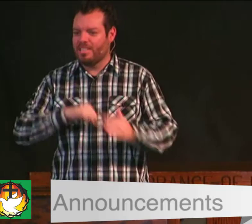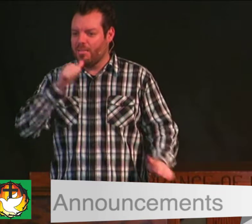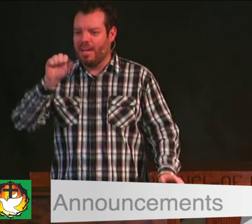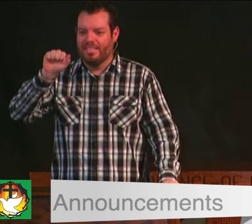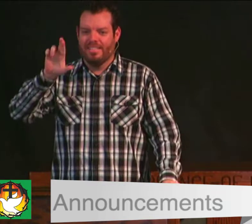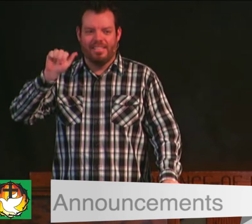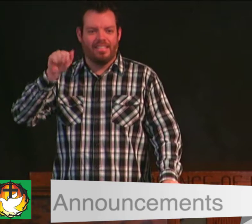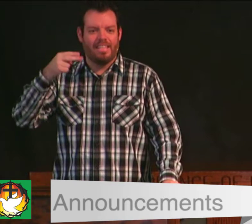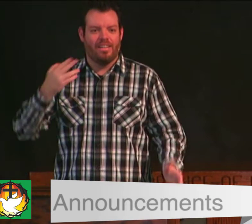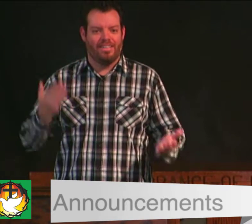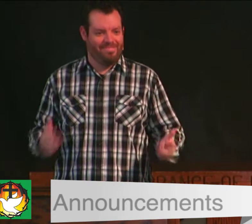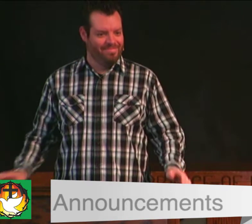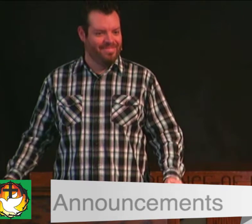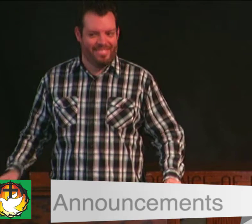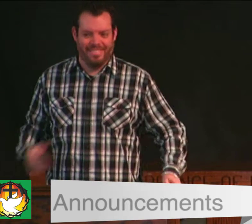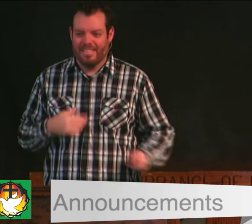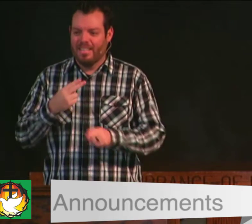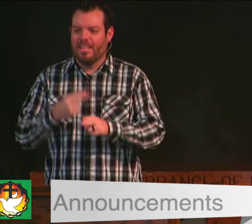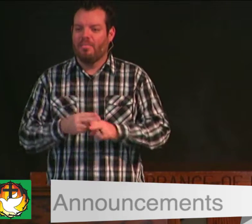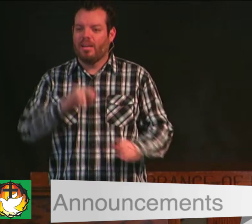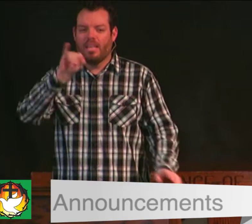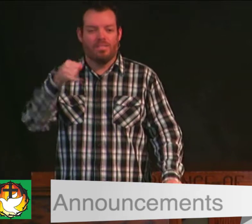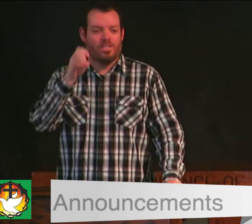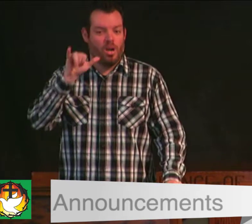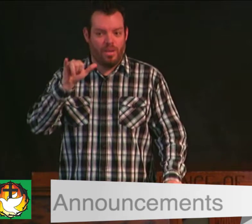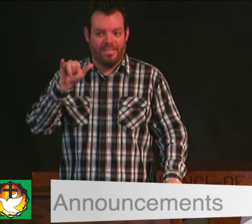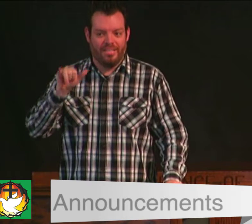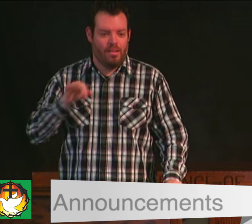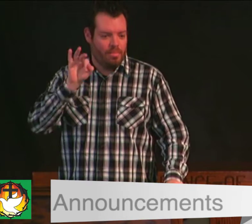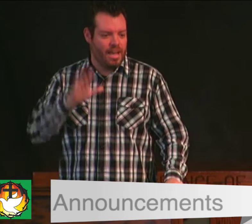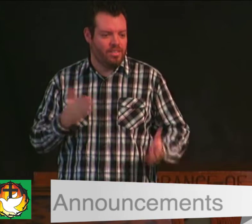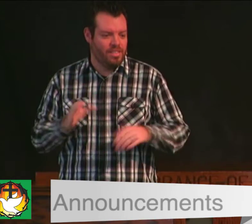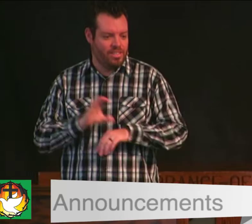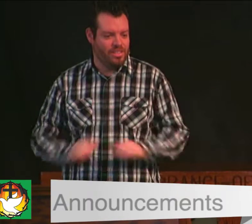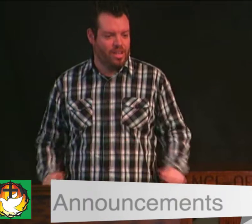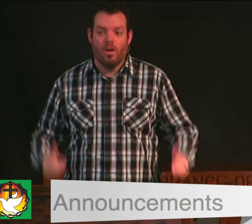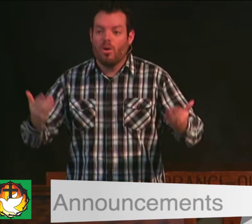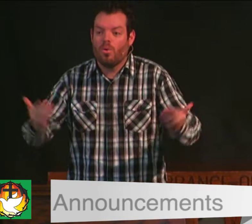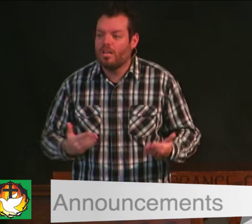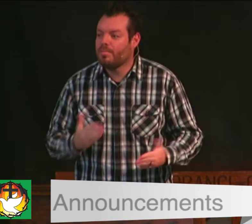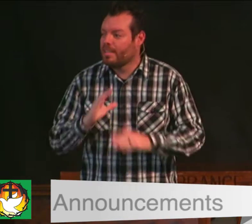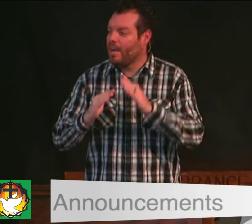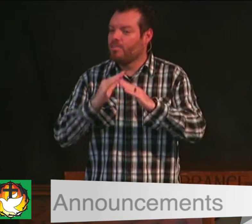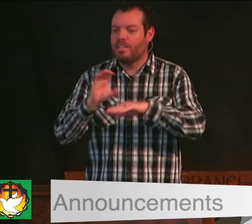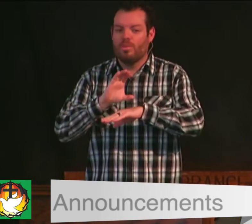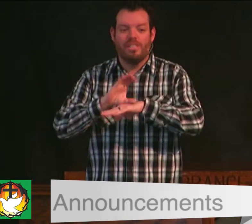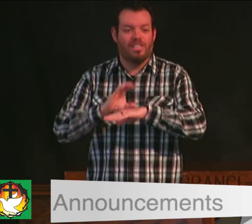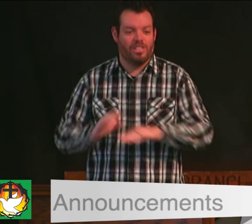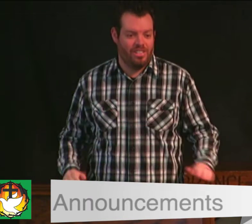I'm not Sarah. My name is Joey. I'm the pastor of this church. Welcome to Calvary Community Church,